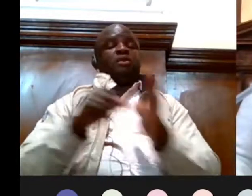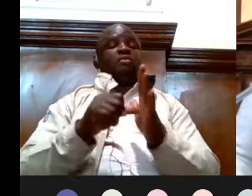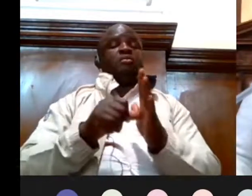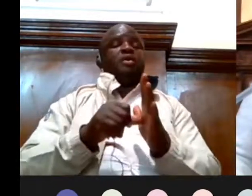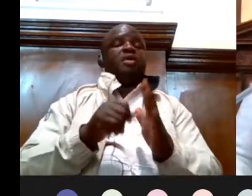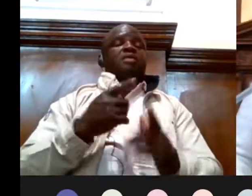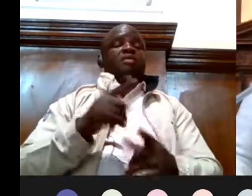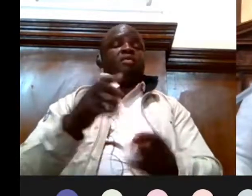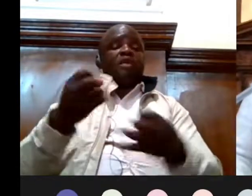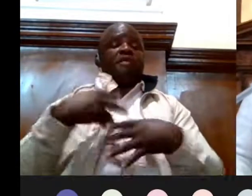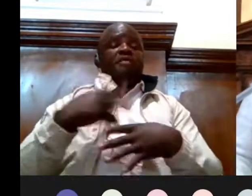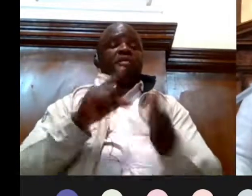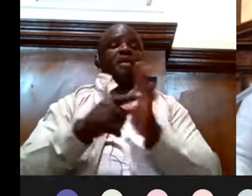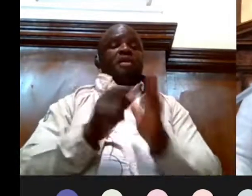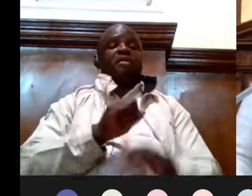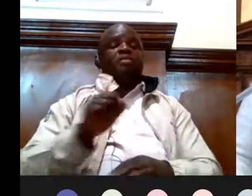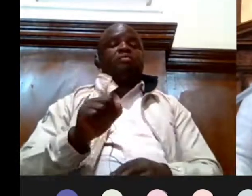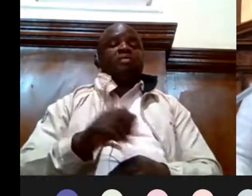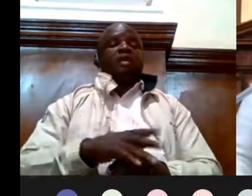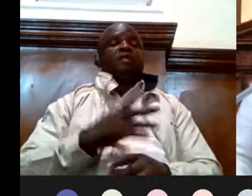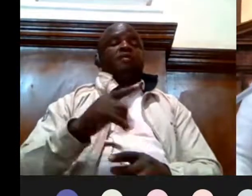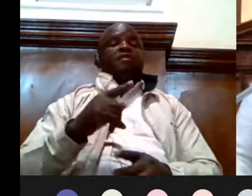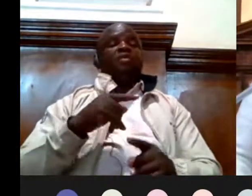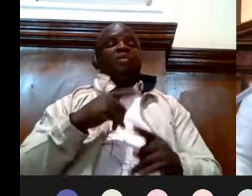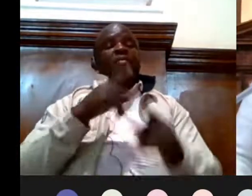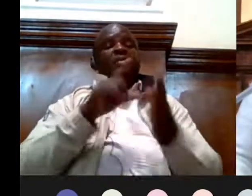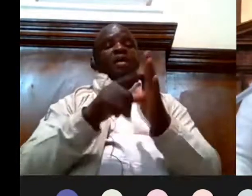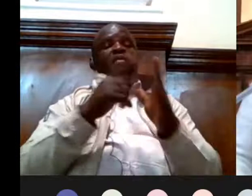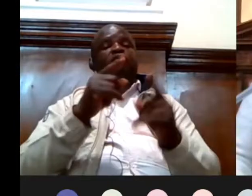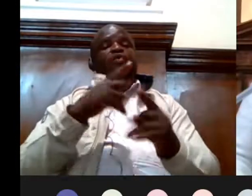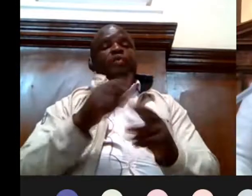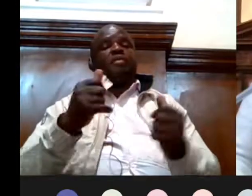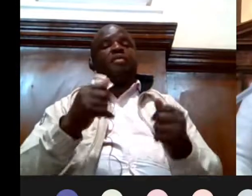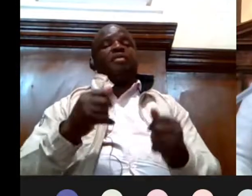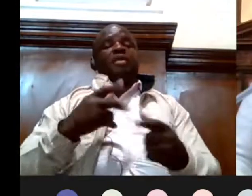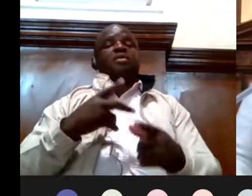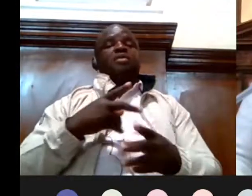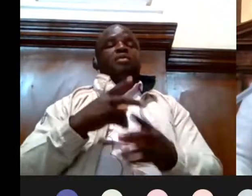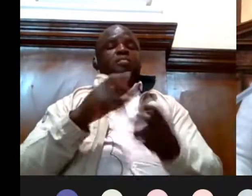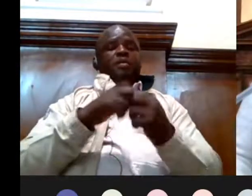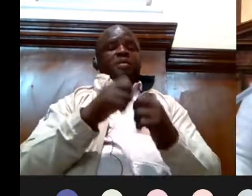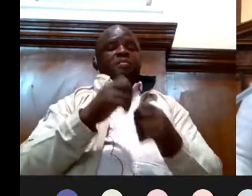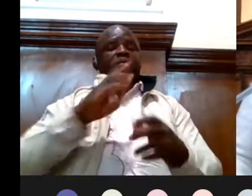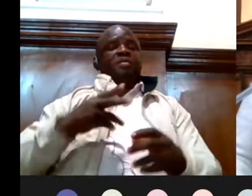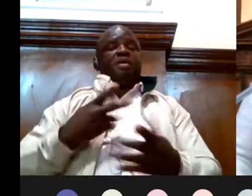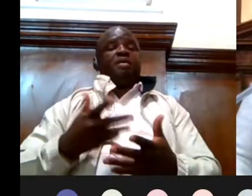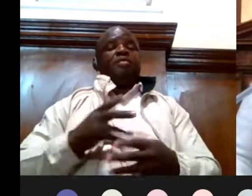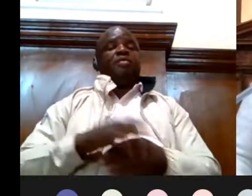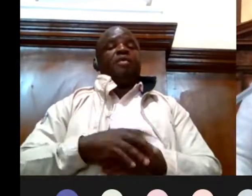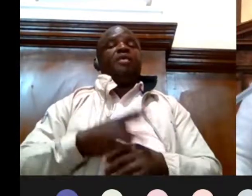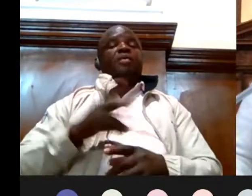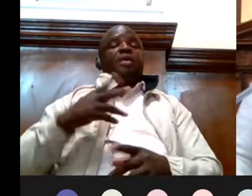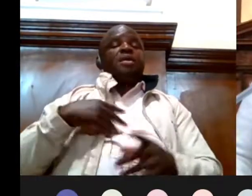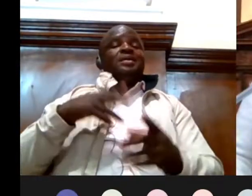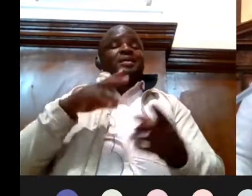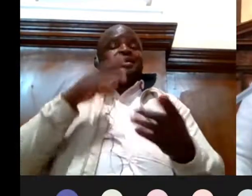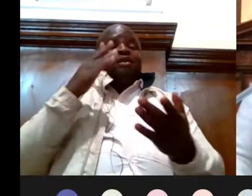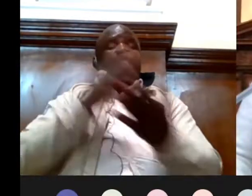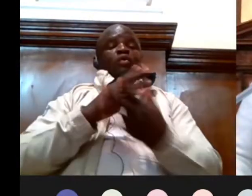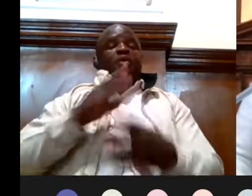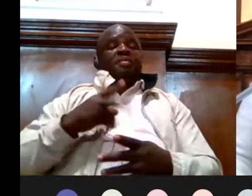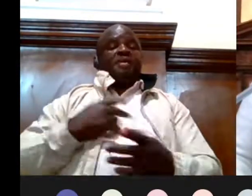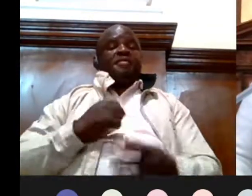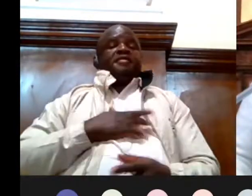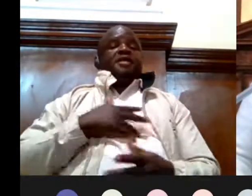us tangible plan and combat of the gender-based violence. Ultimately, women to feel safe and secure in their own